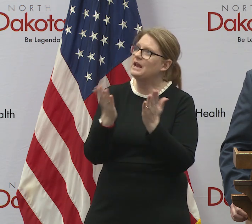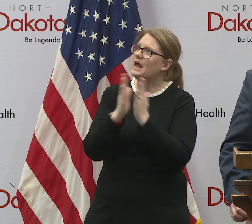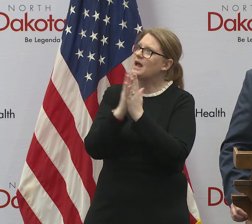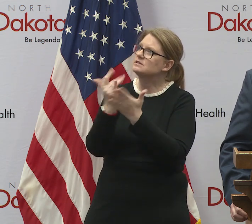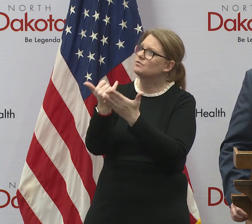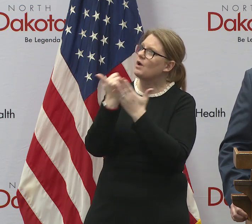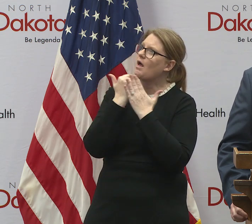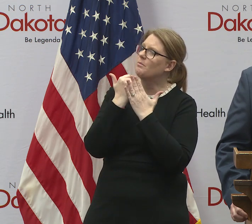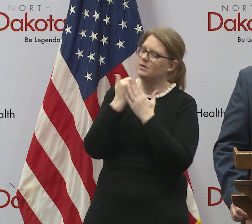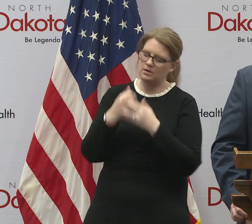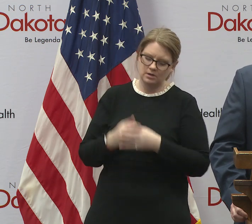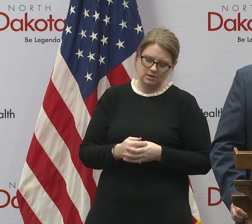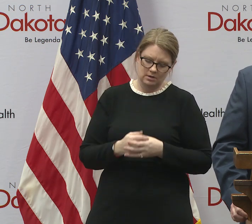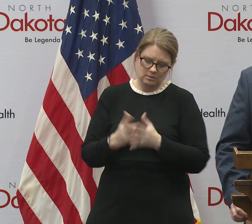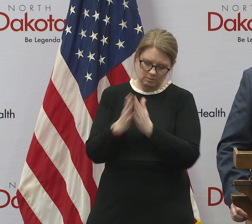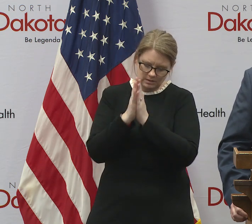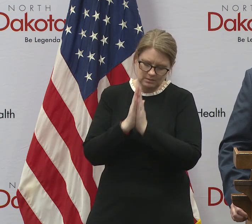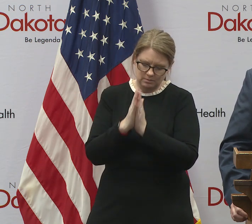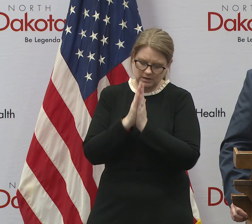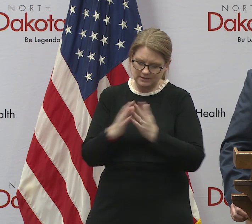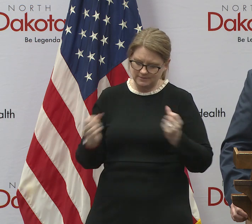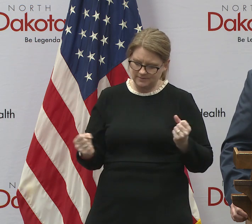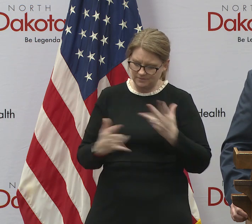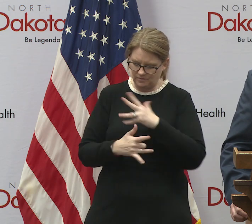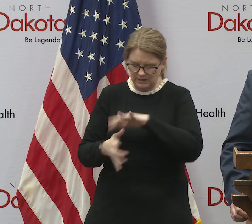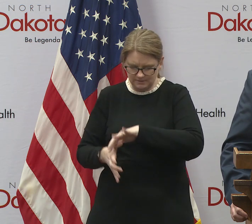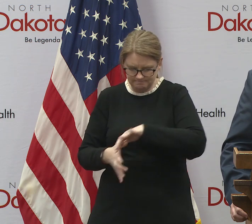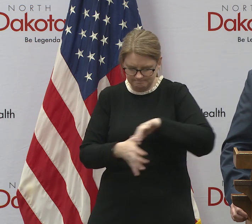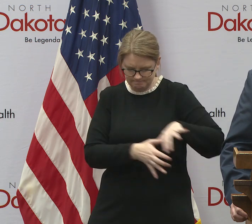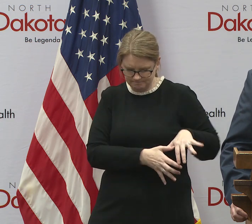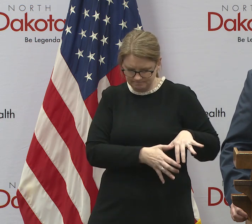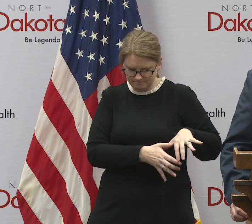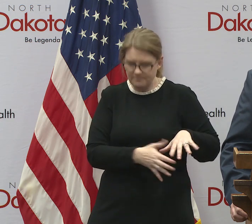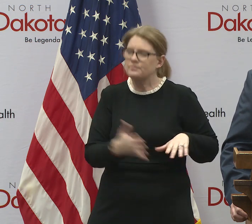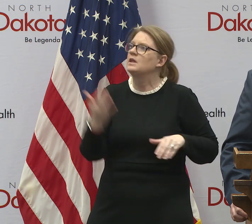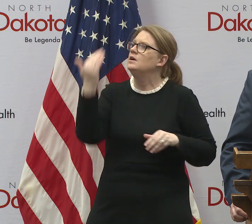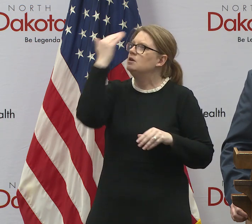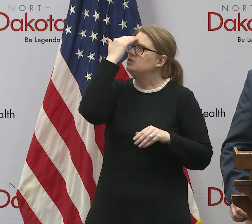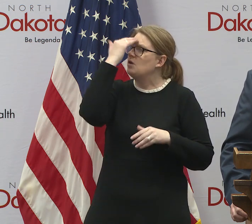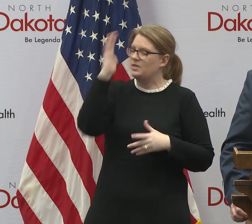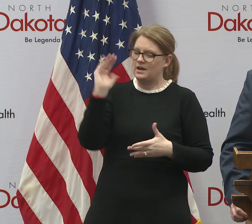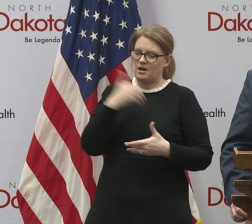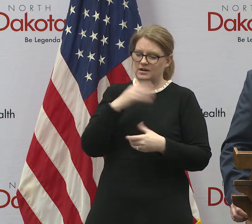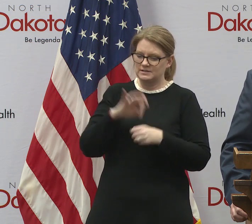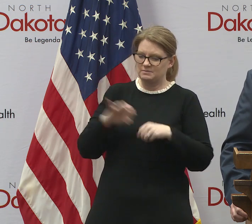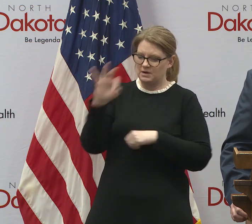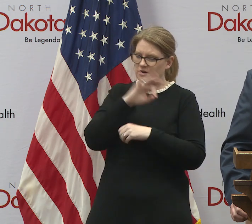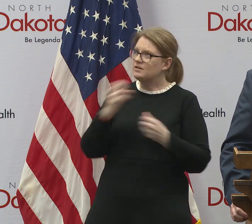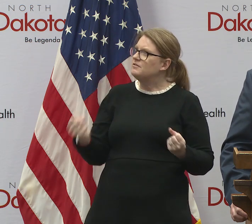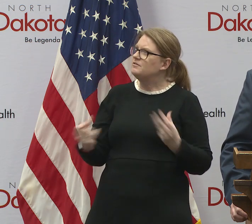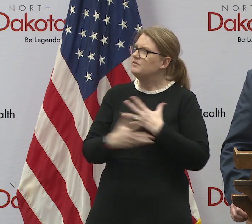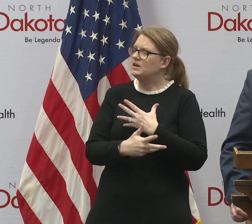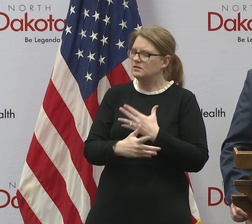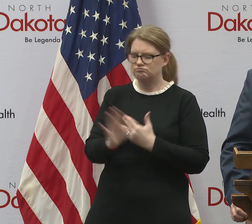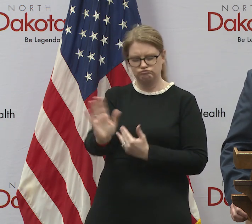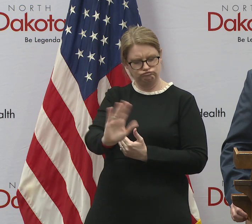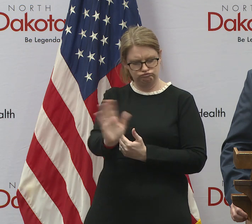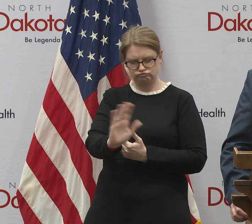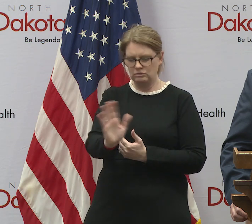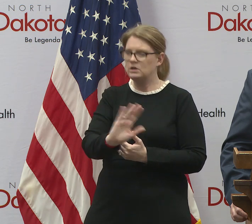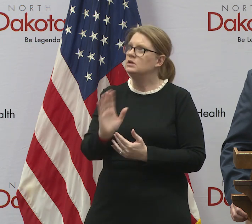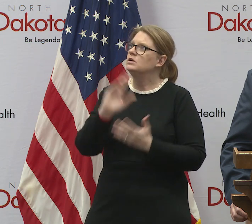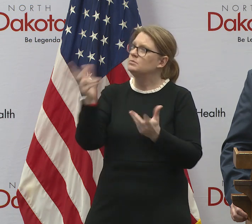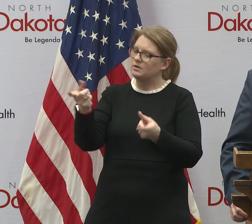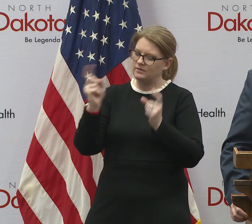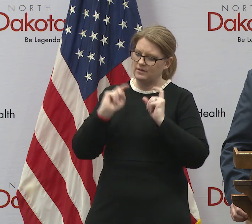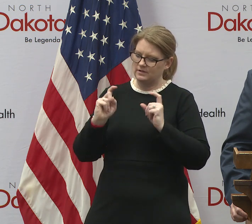help. We pray against fear, knowing that you have not given us a spirit of fear, rather you have given us a spirit of